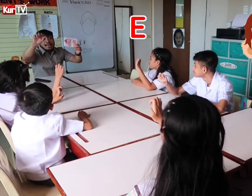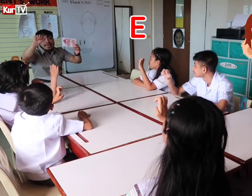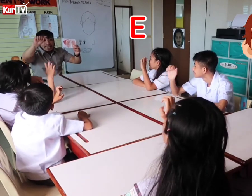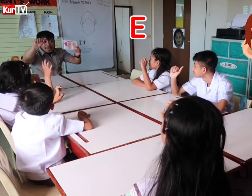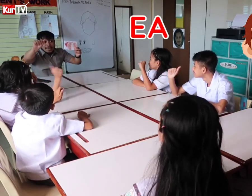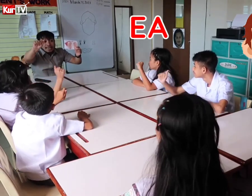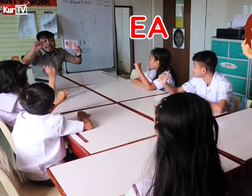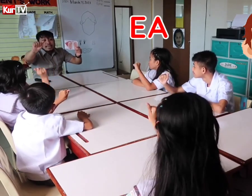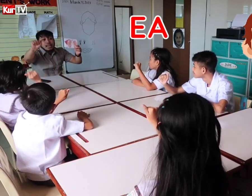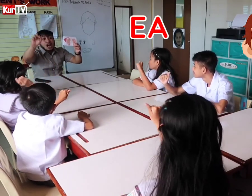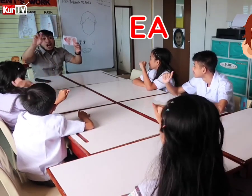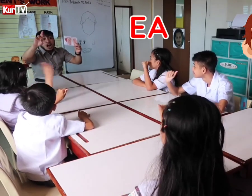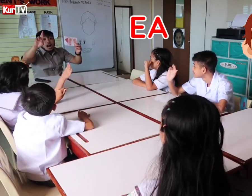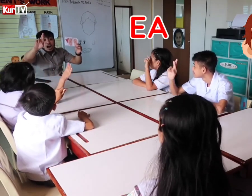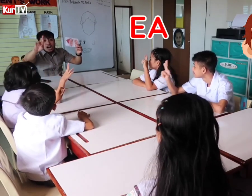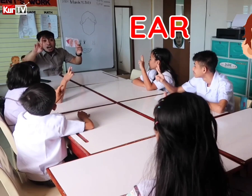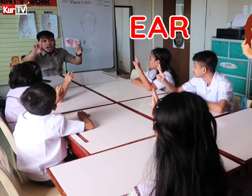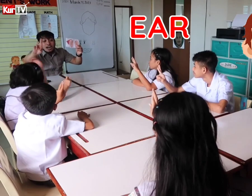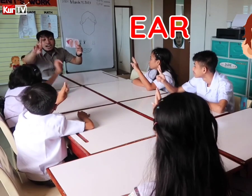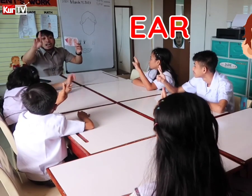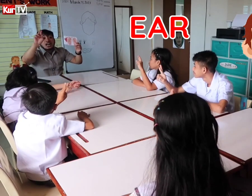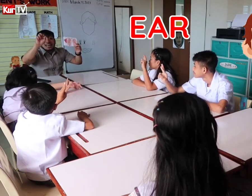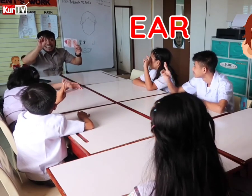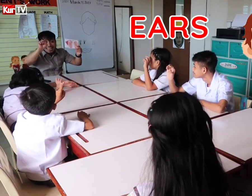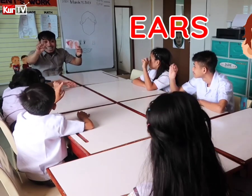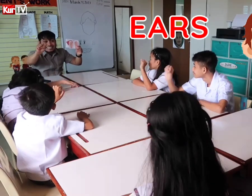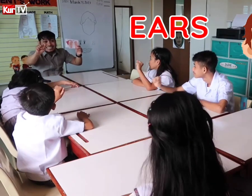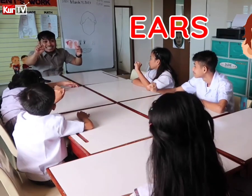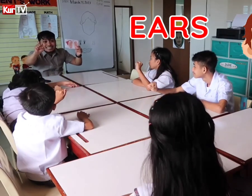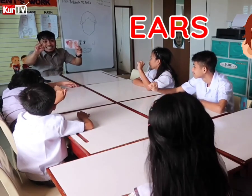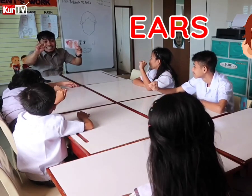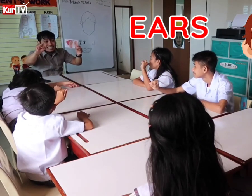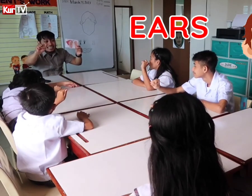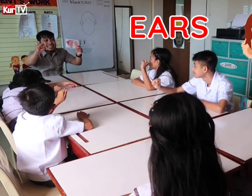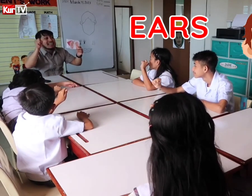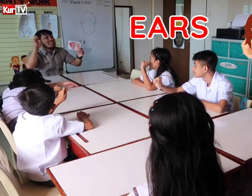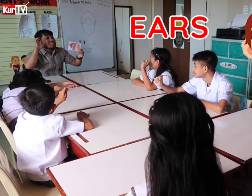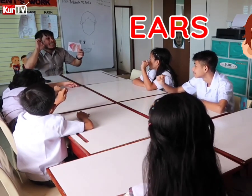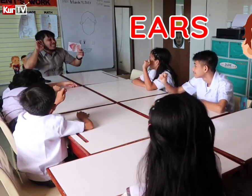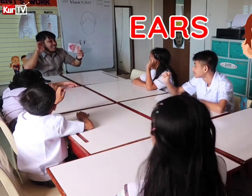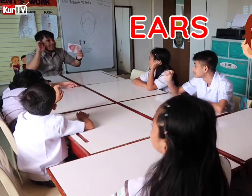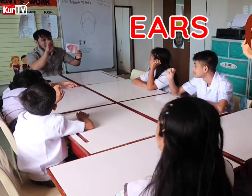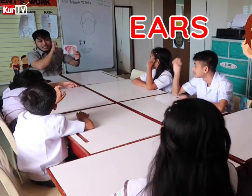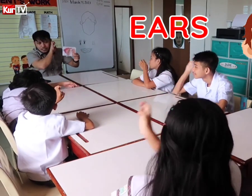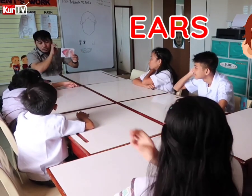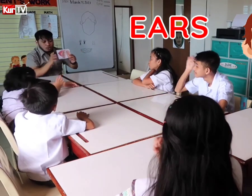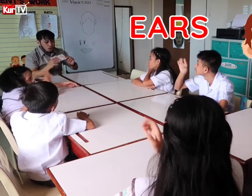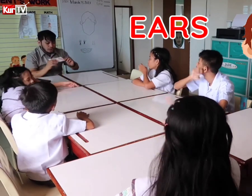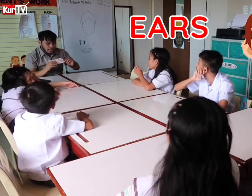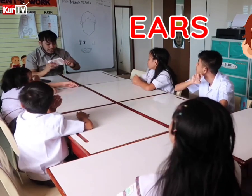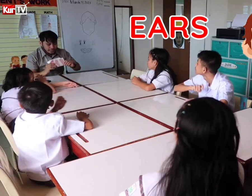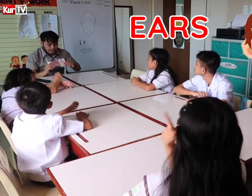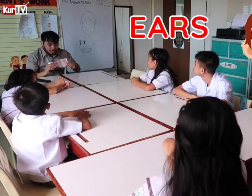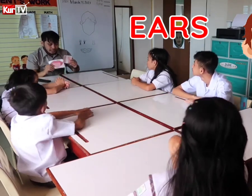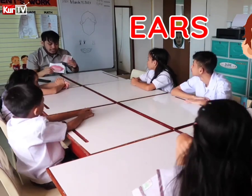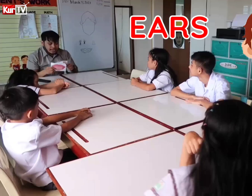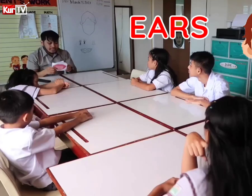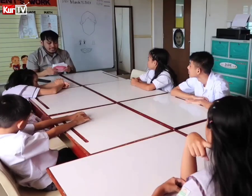A. R. S. Ears. Okay. Next